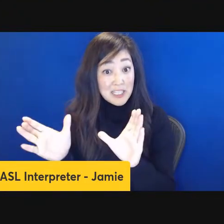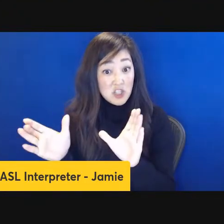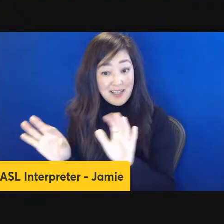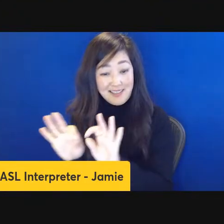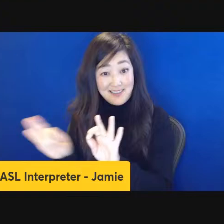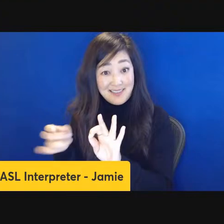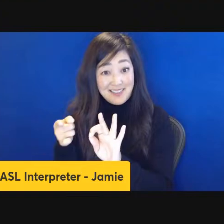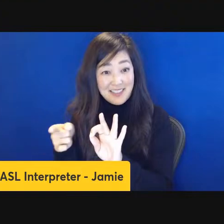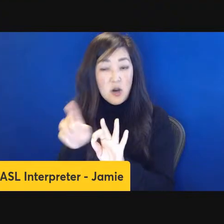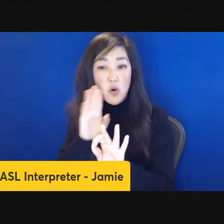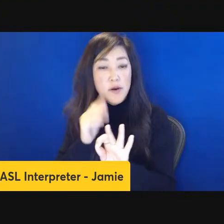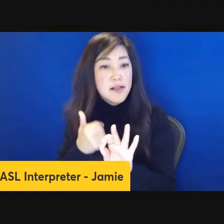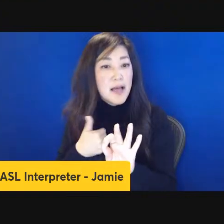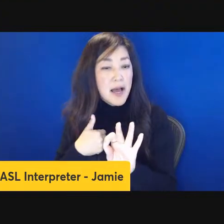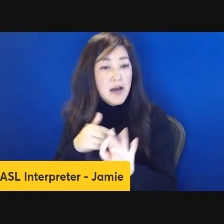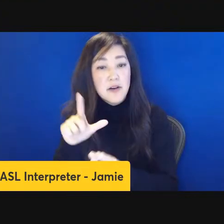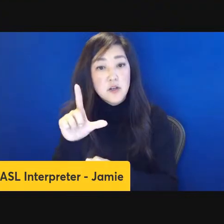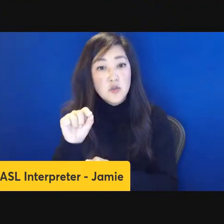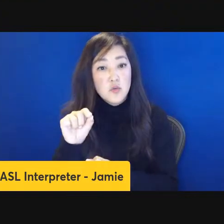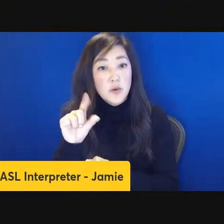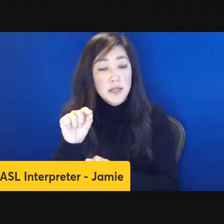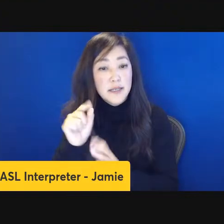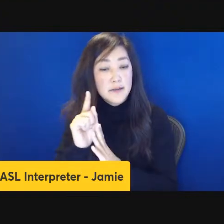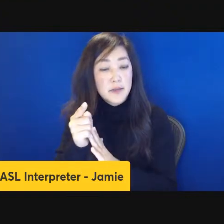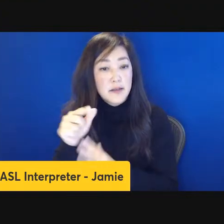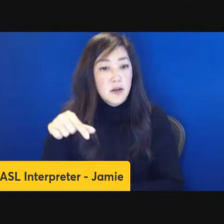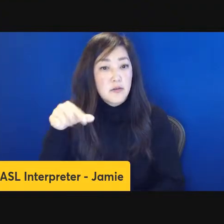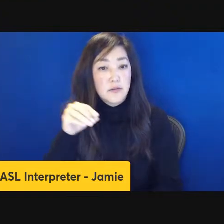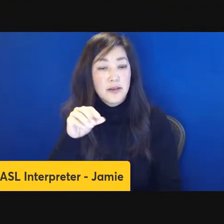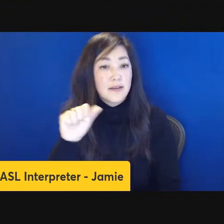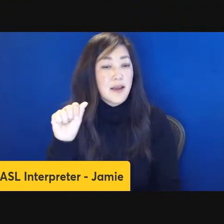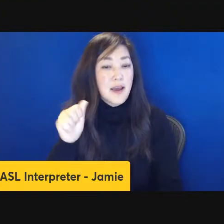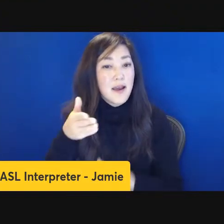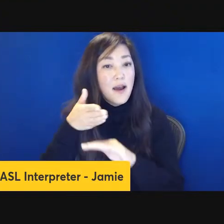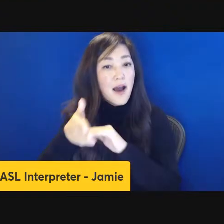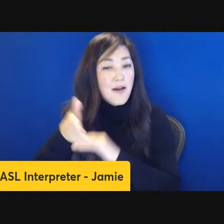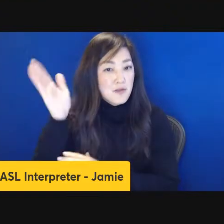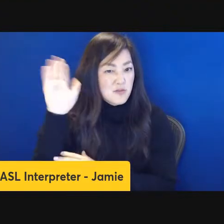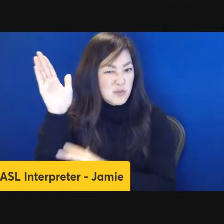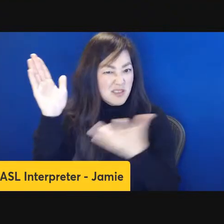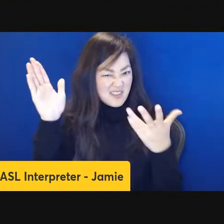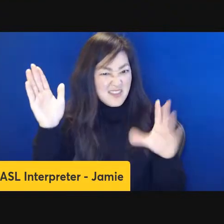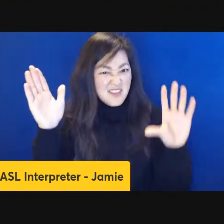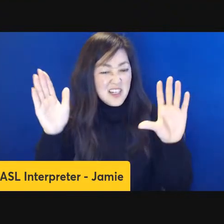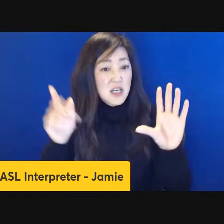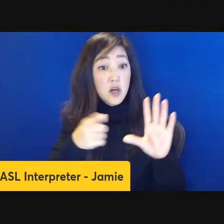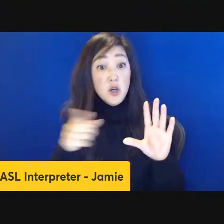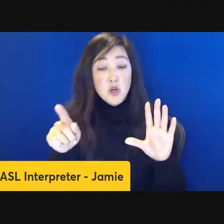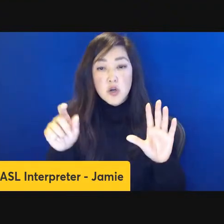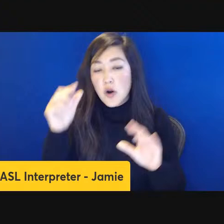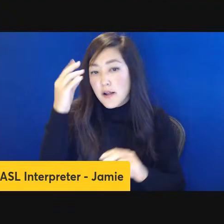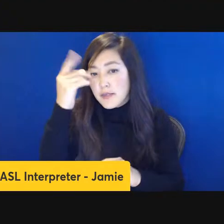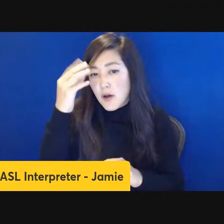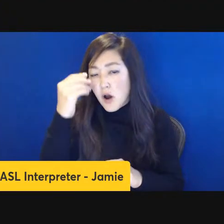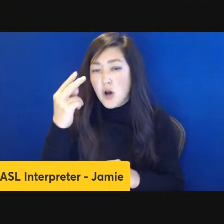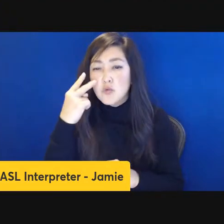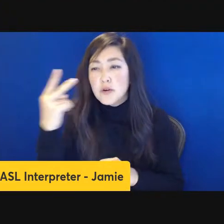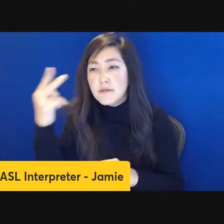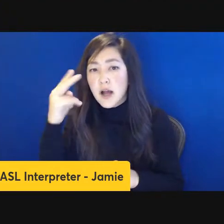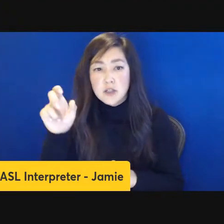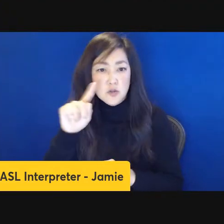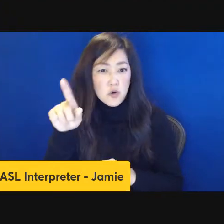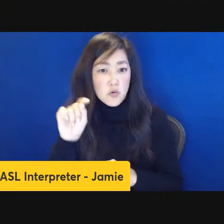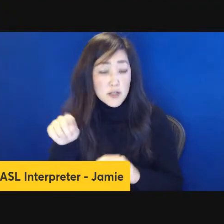we're going to have 20 minutes of Q&A after the speakers and panelists present, and you can put your thoughts and reflections and